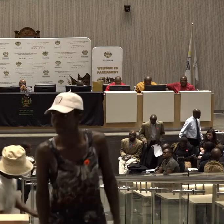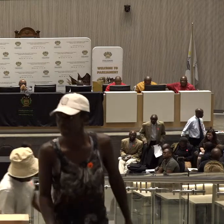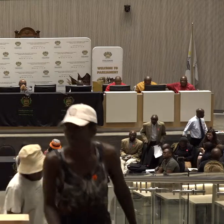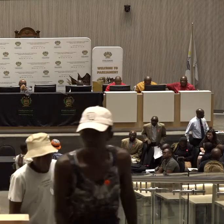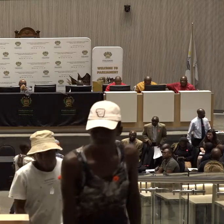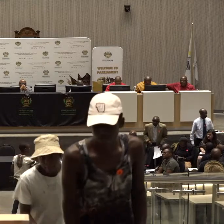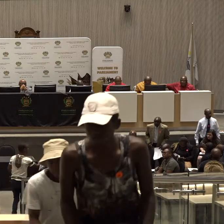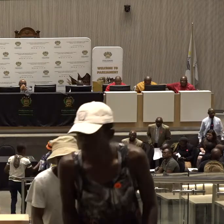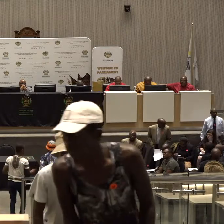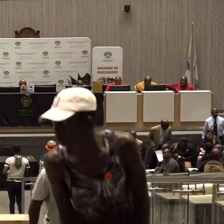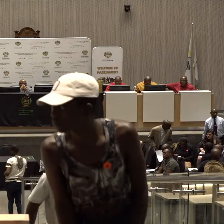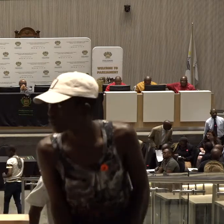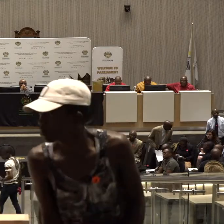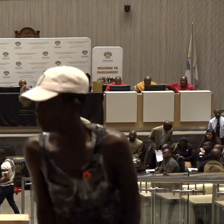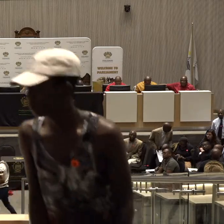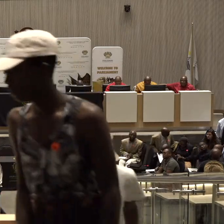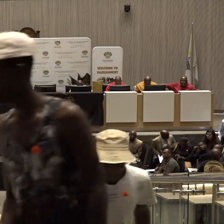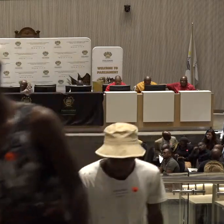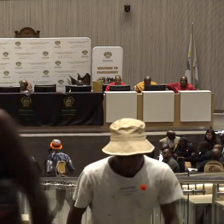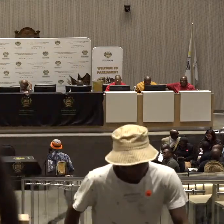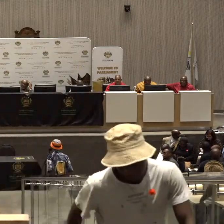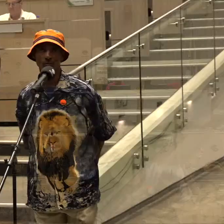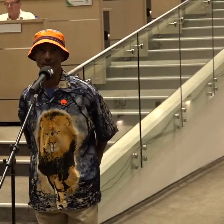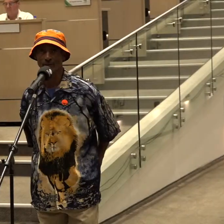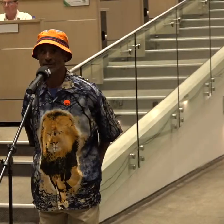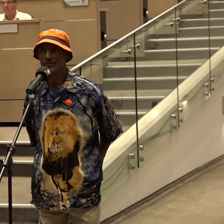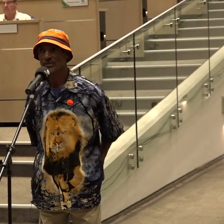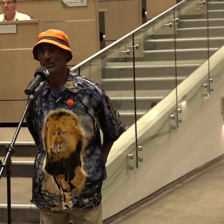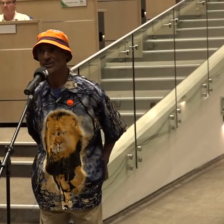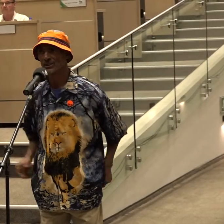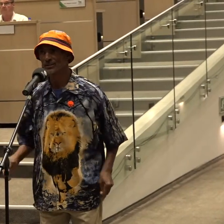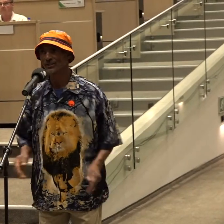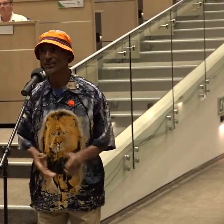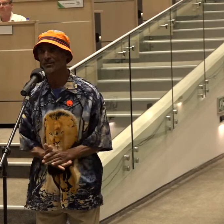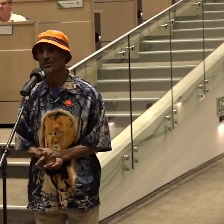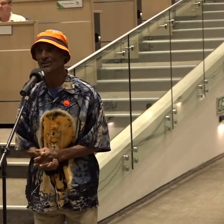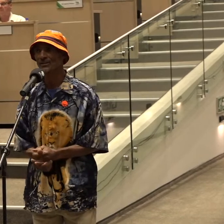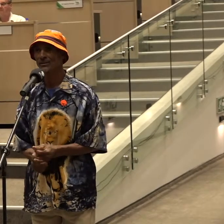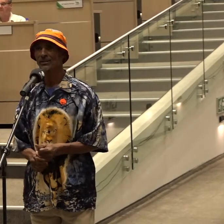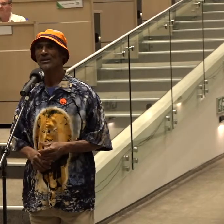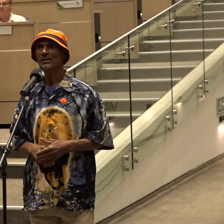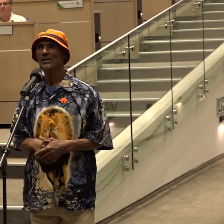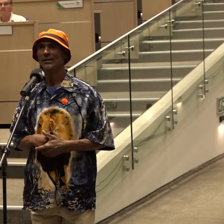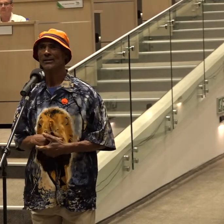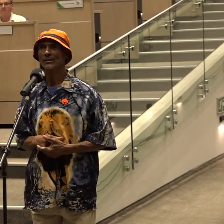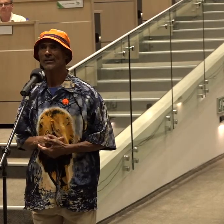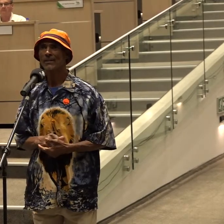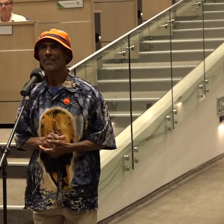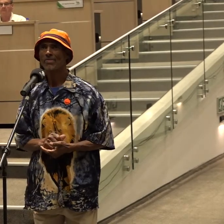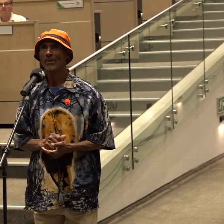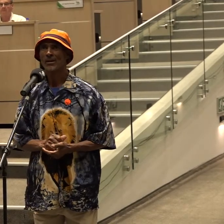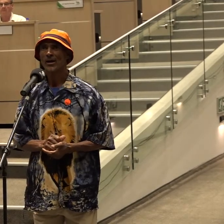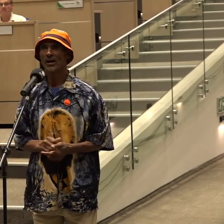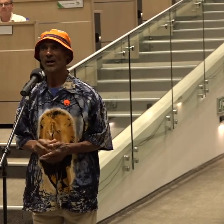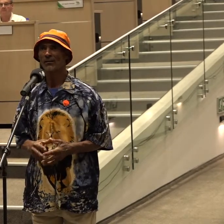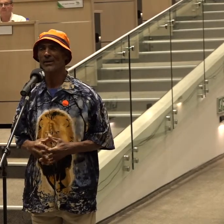good day I just want to greet everyone especially the chairperson uh